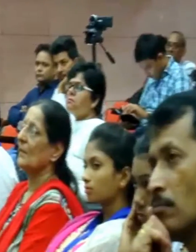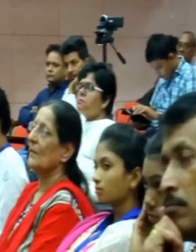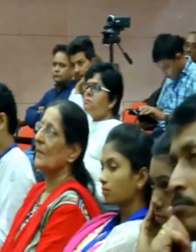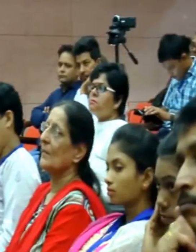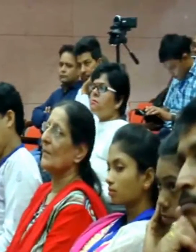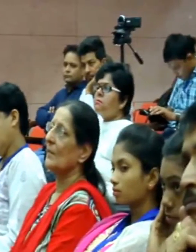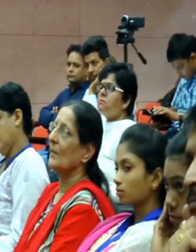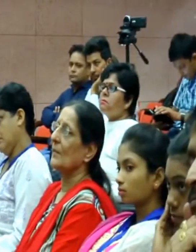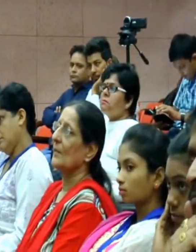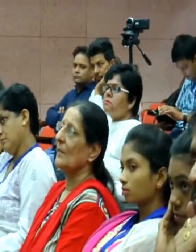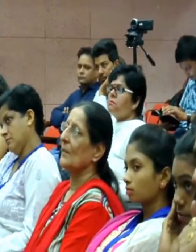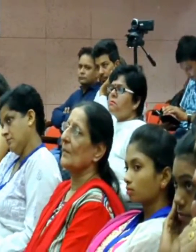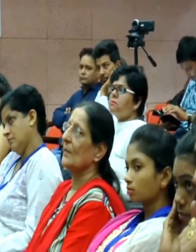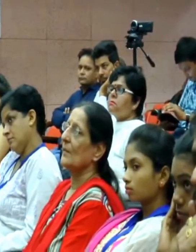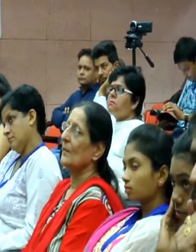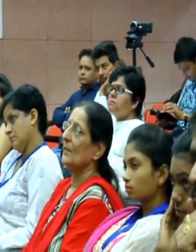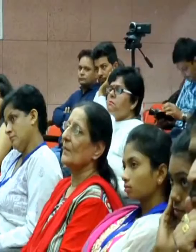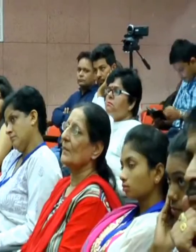a lot of